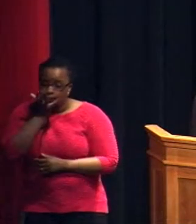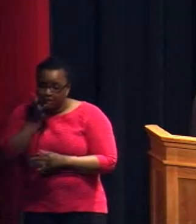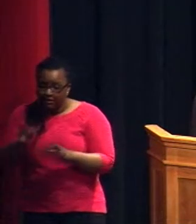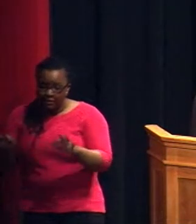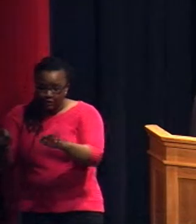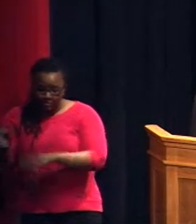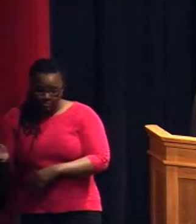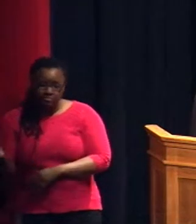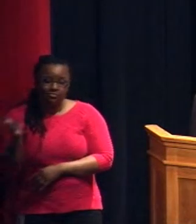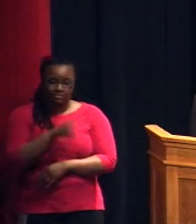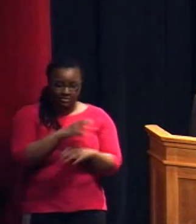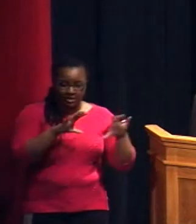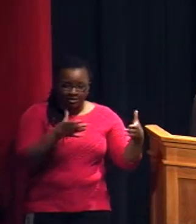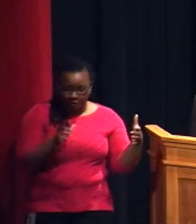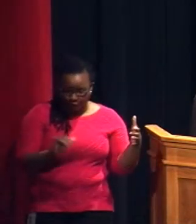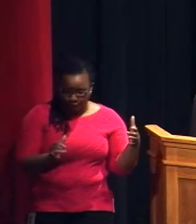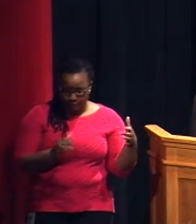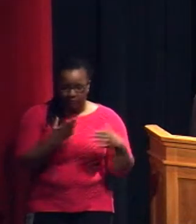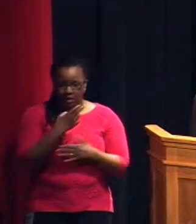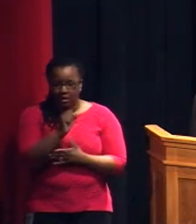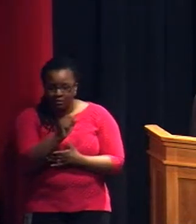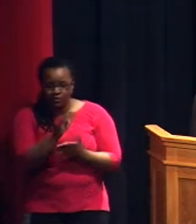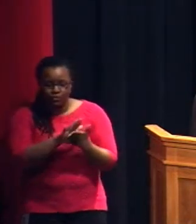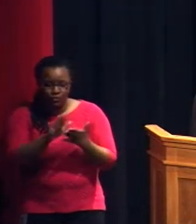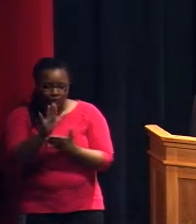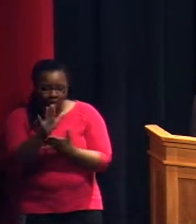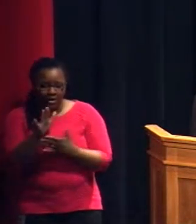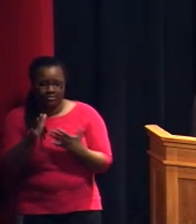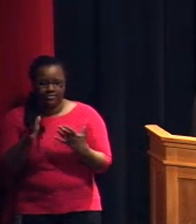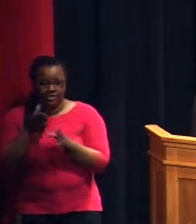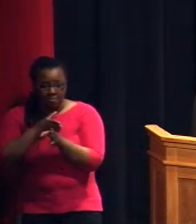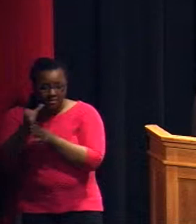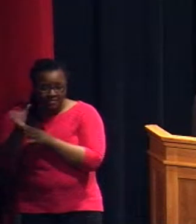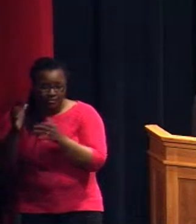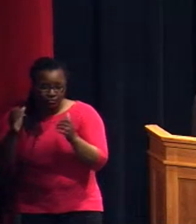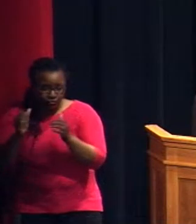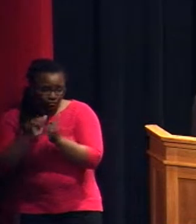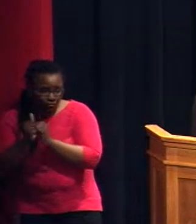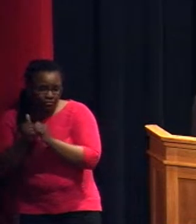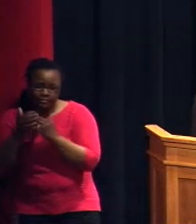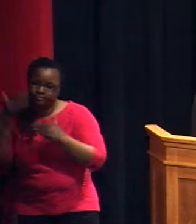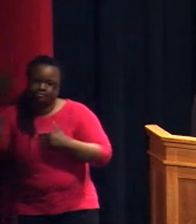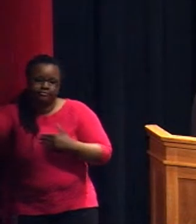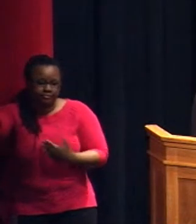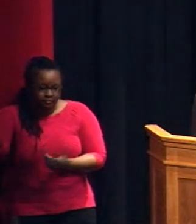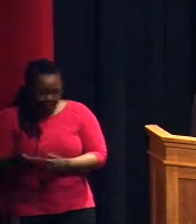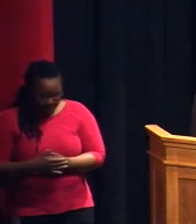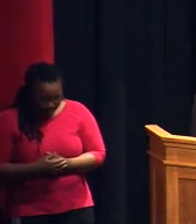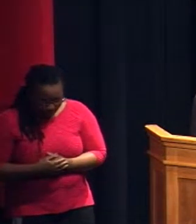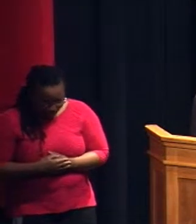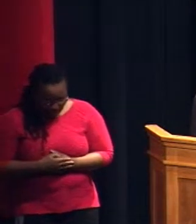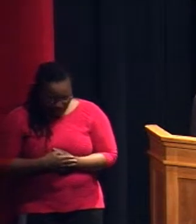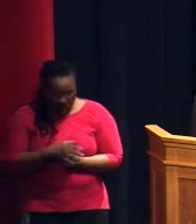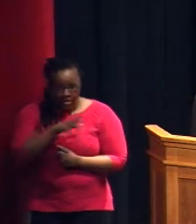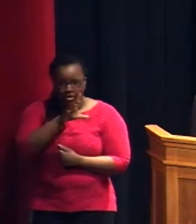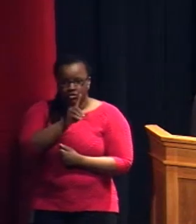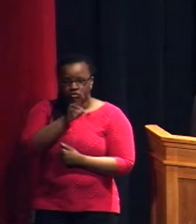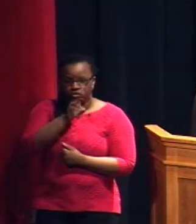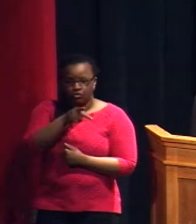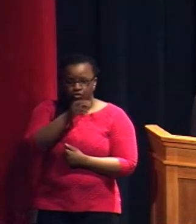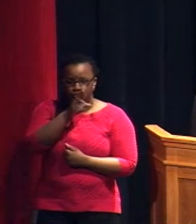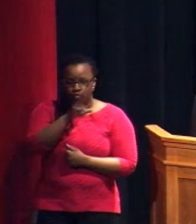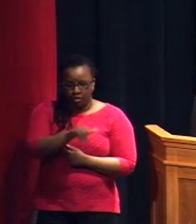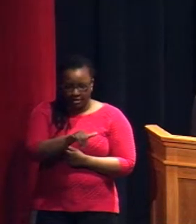sports and beyond. The first, Desi Dupre, a 2011 graduate of Glass, was an outstanding female soccer player